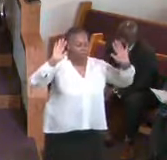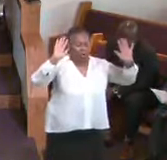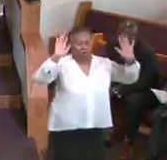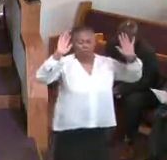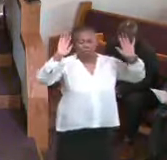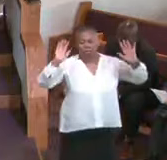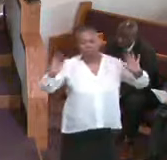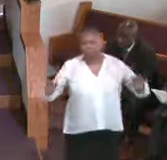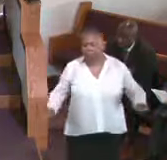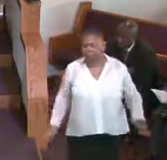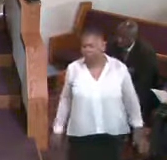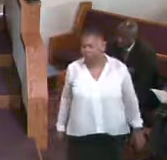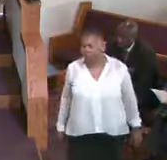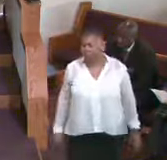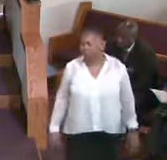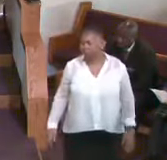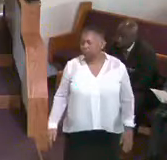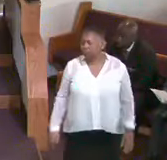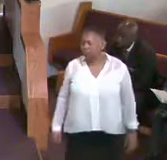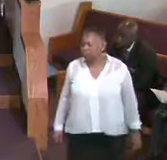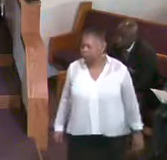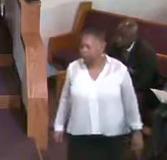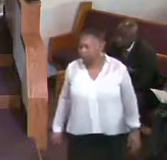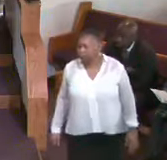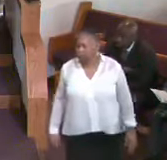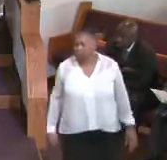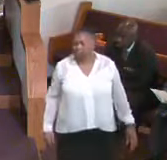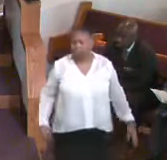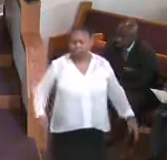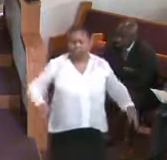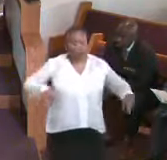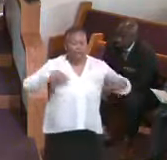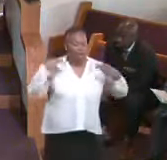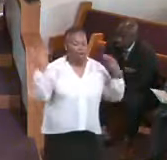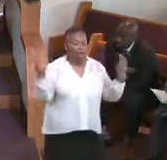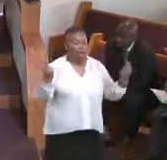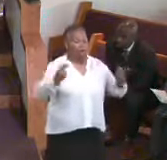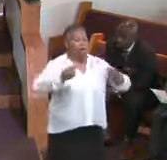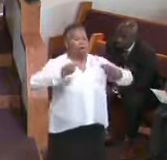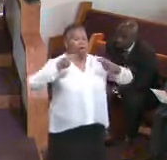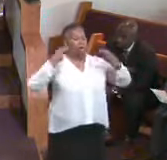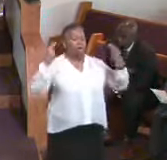Let's go from the top again. No music. Hallelujah.